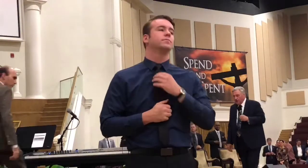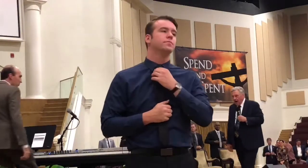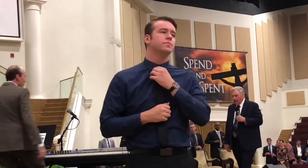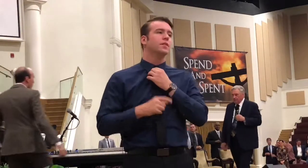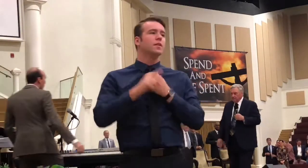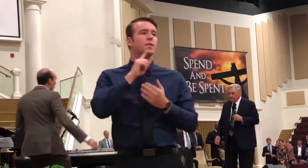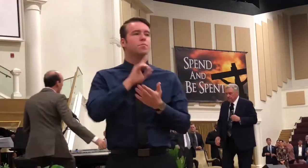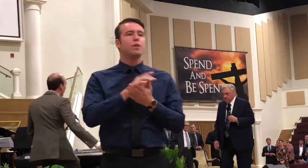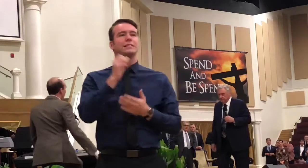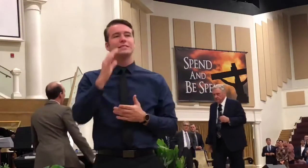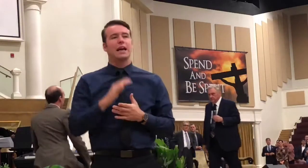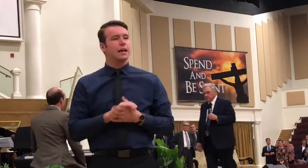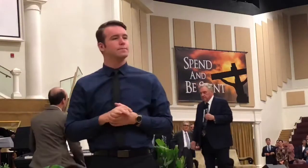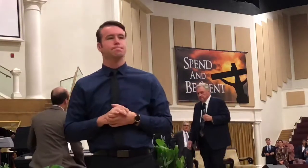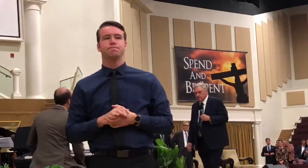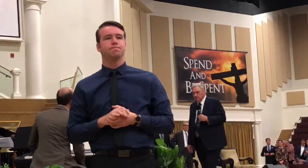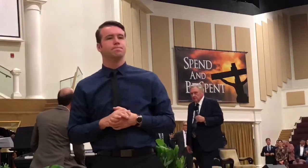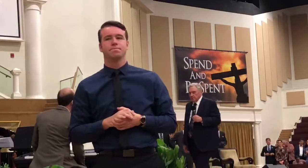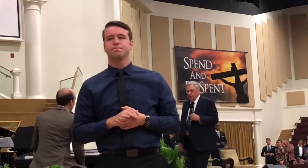Praise God.